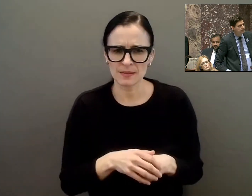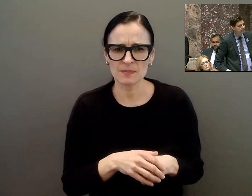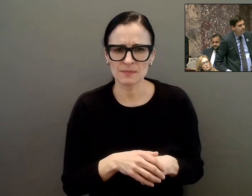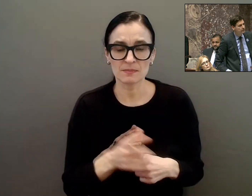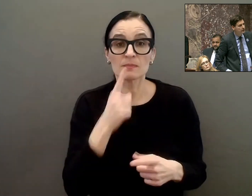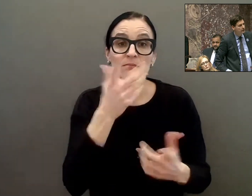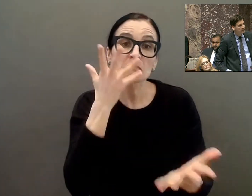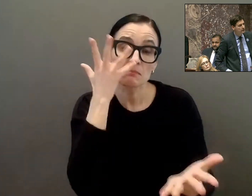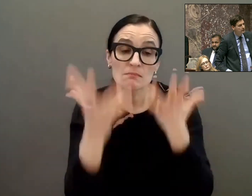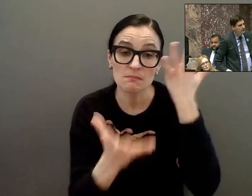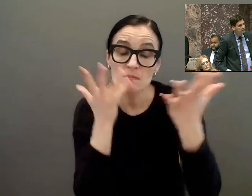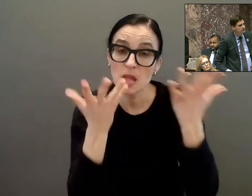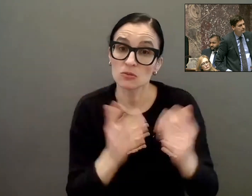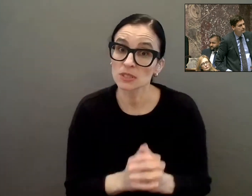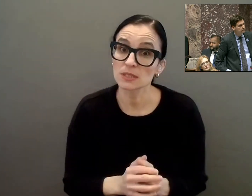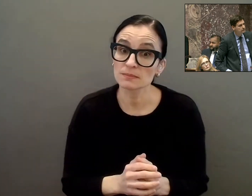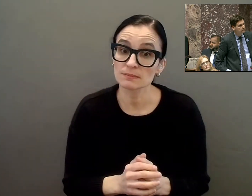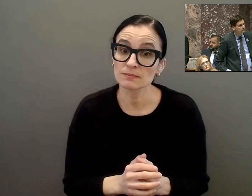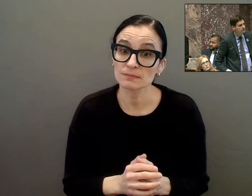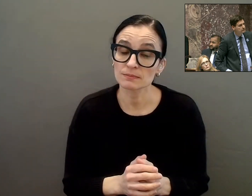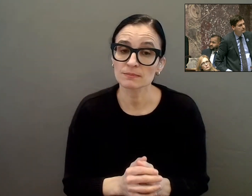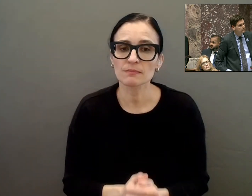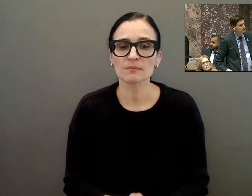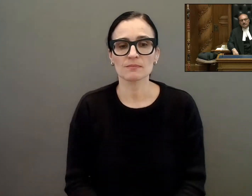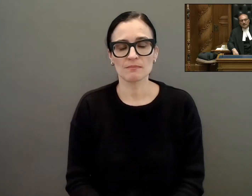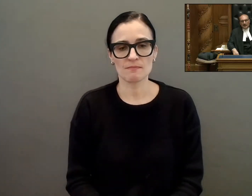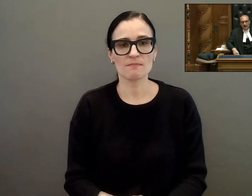Speaker. Members.